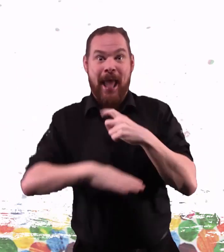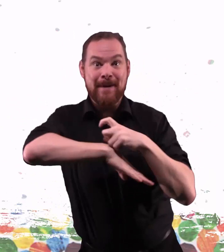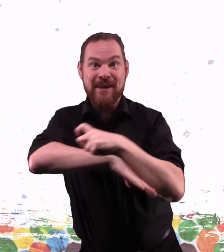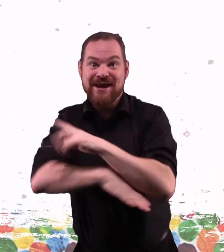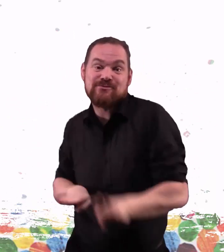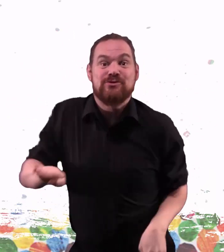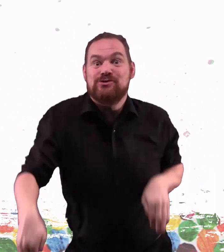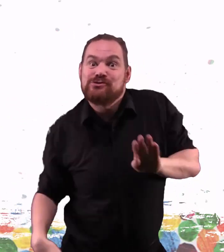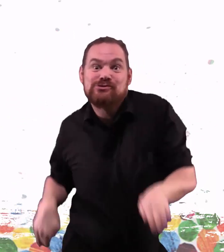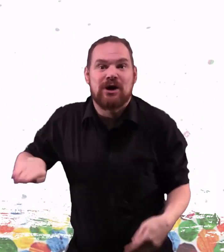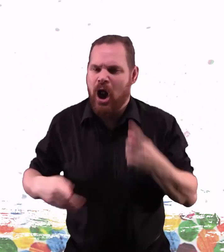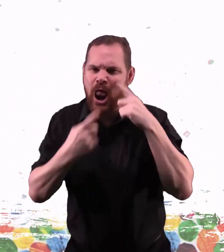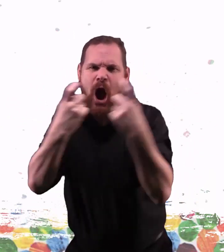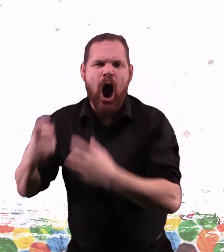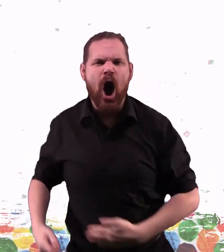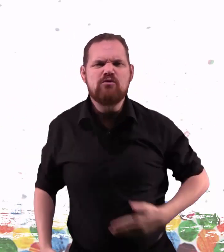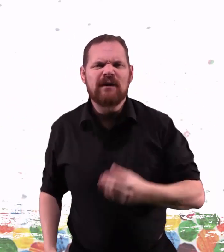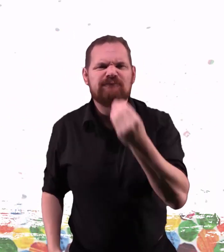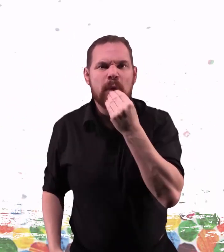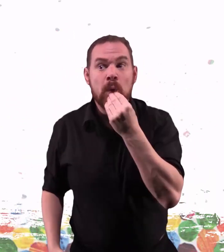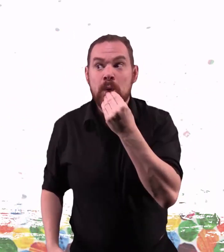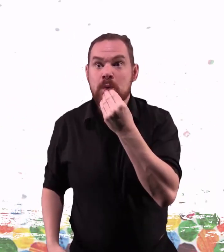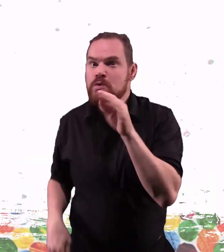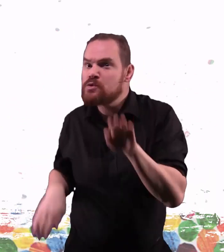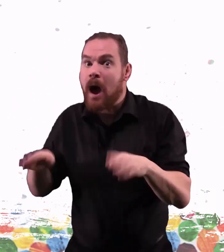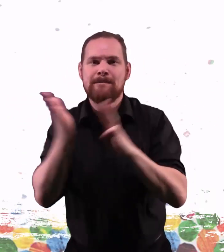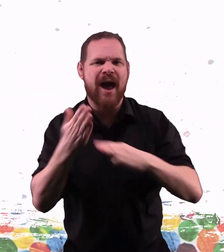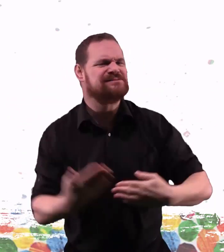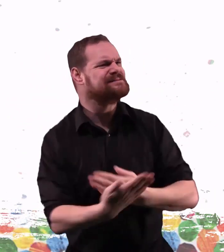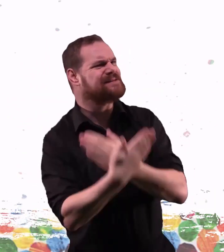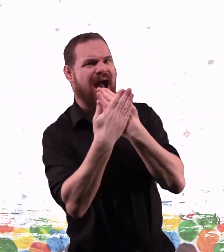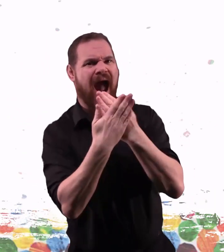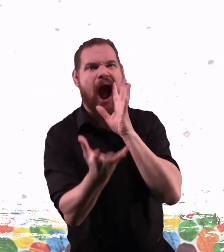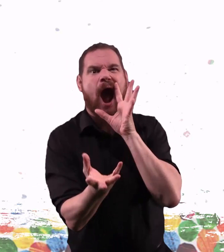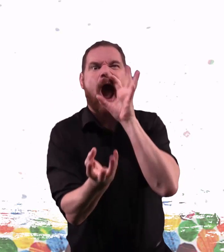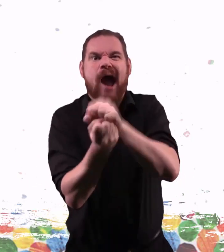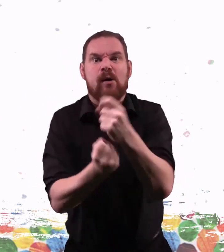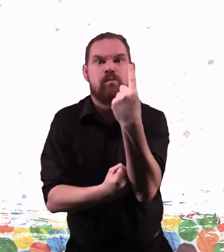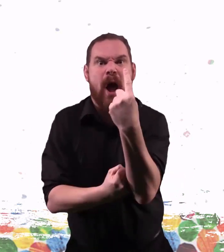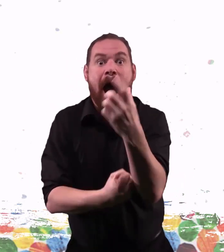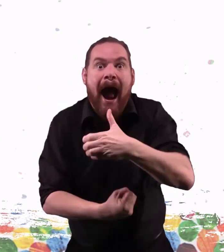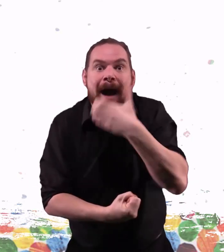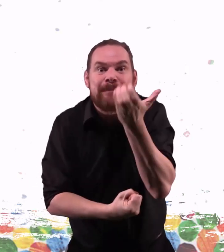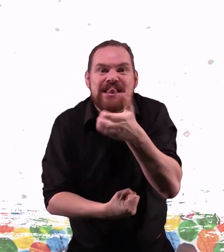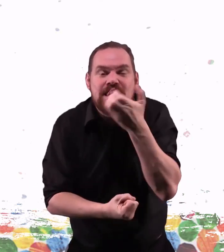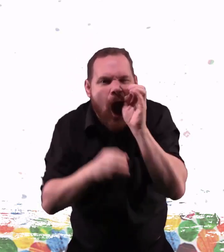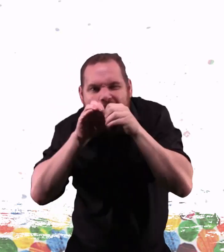and very hungry caterpillar, looking for food. On Monday, he ate one